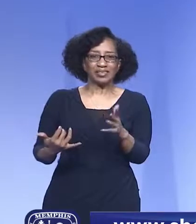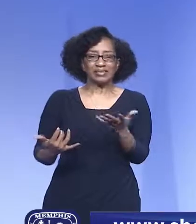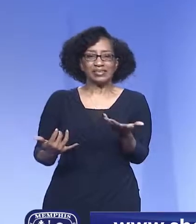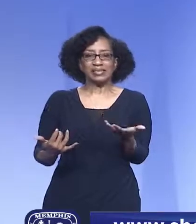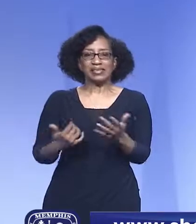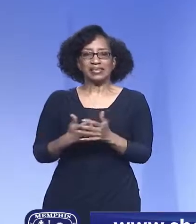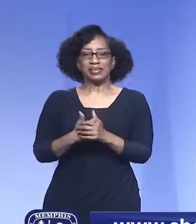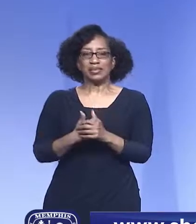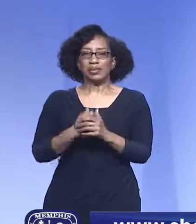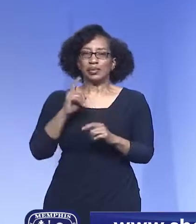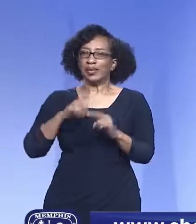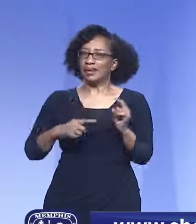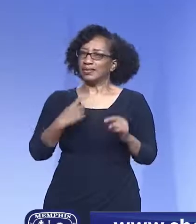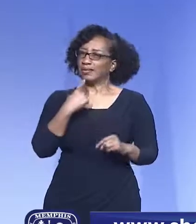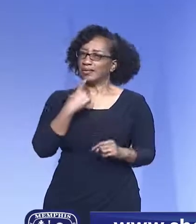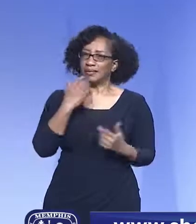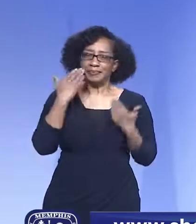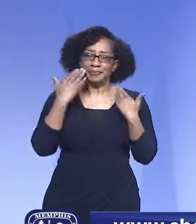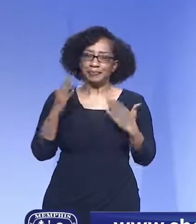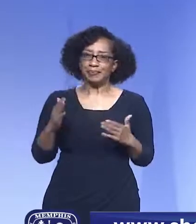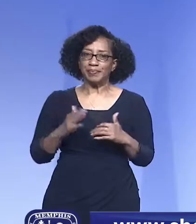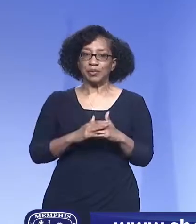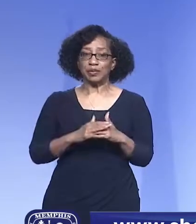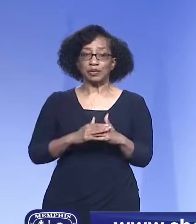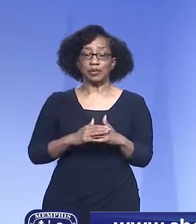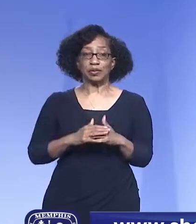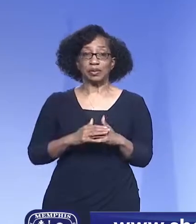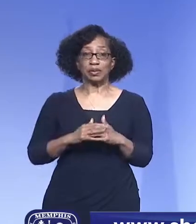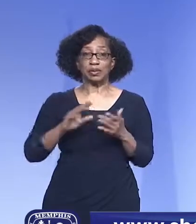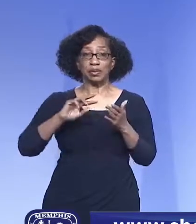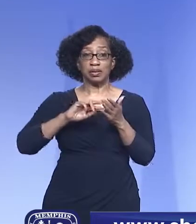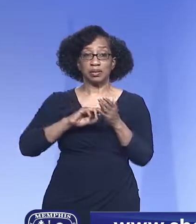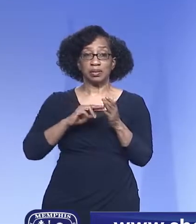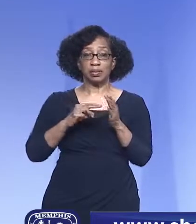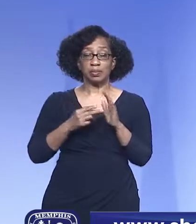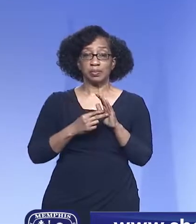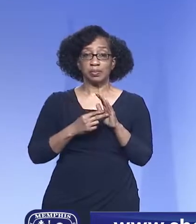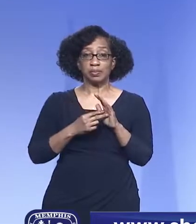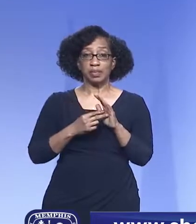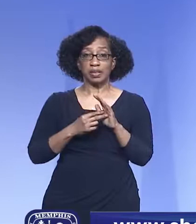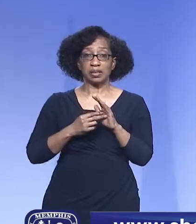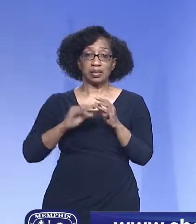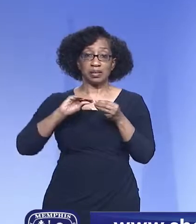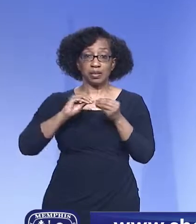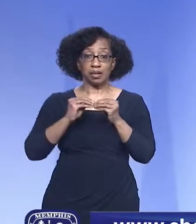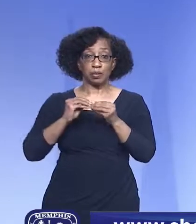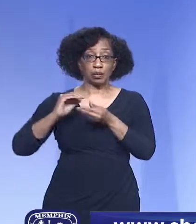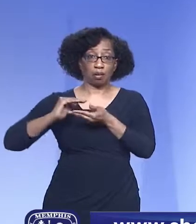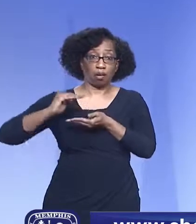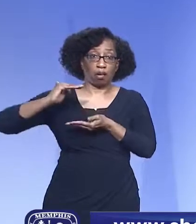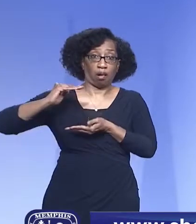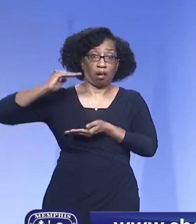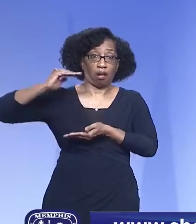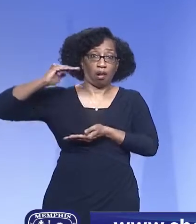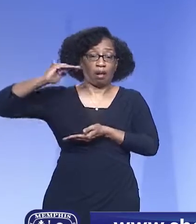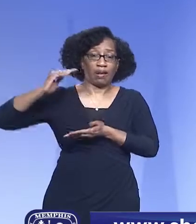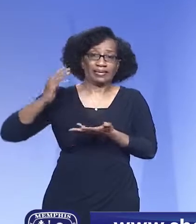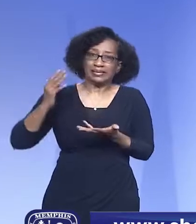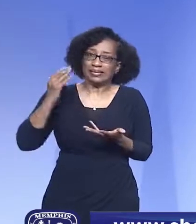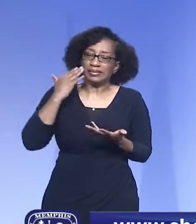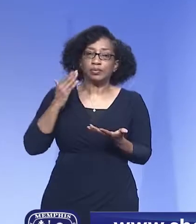that that we're beginning the early stages of any type of spike, but we're watching